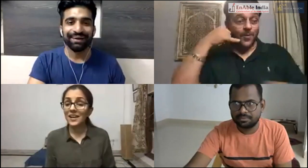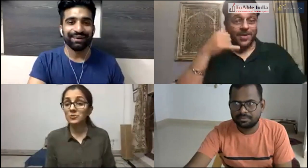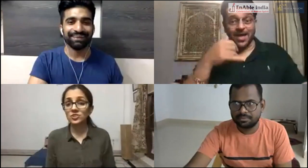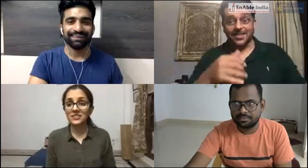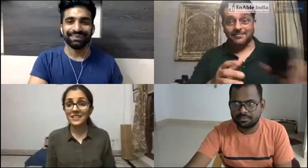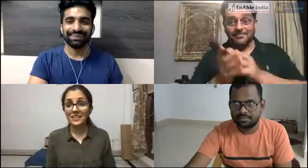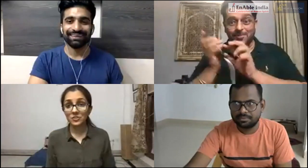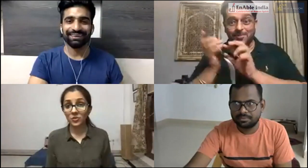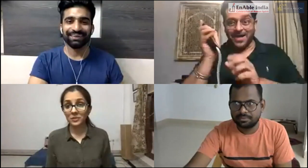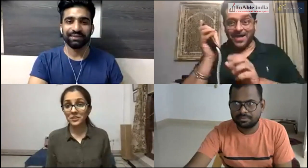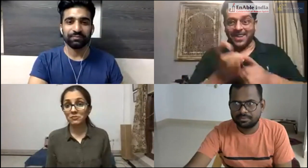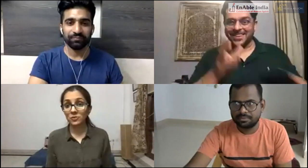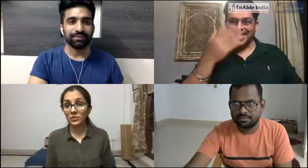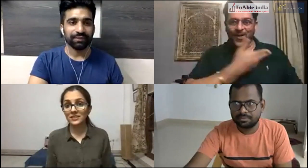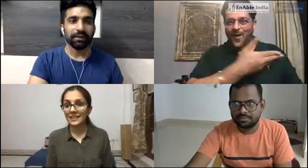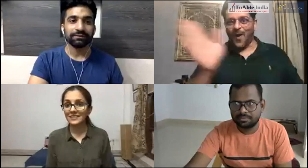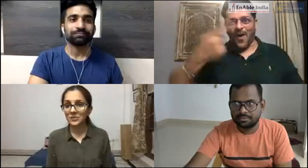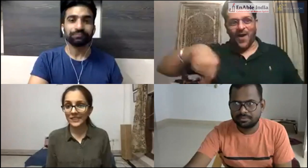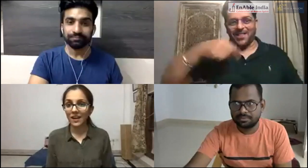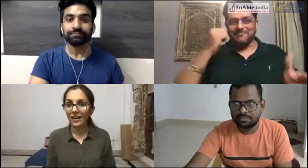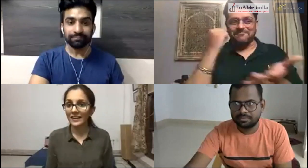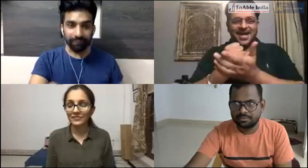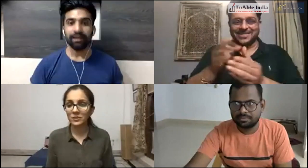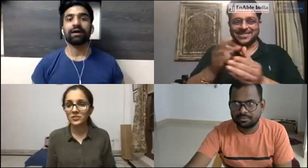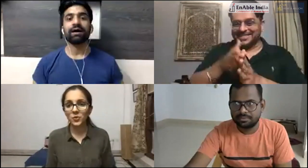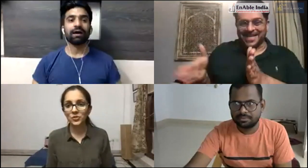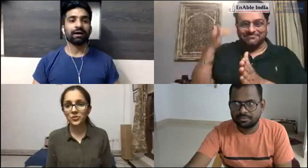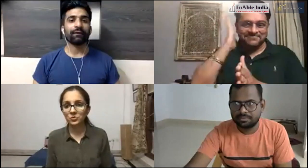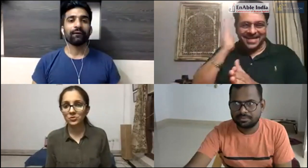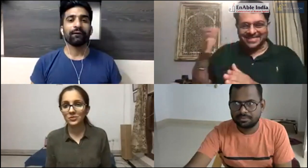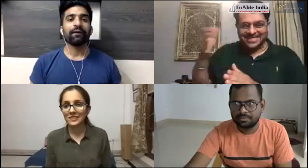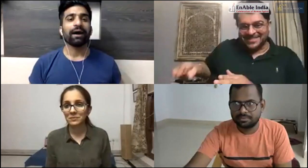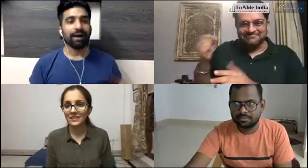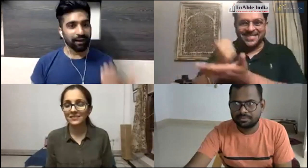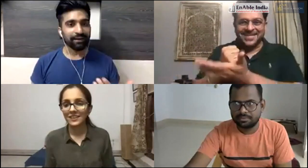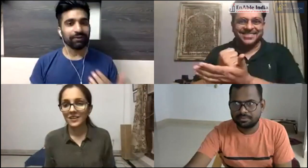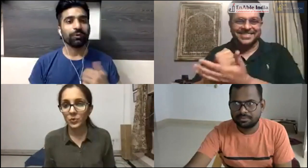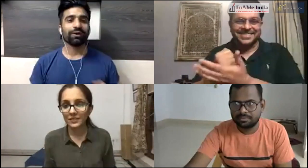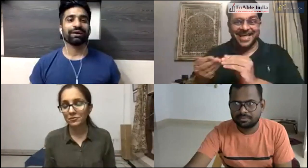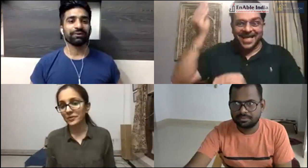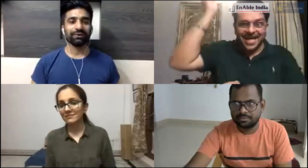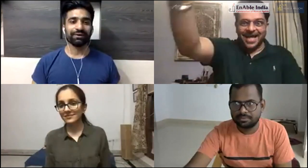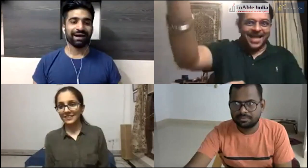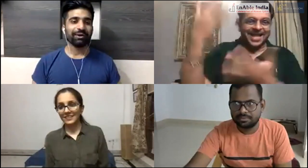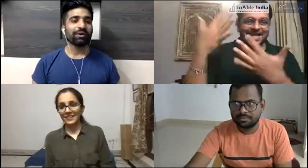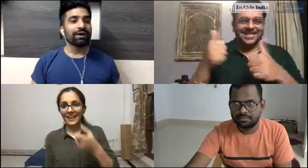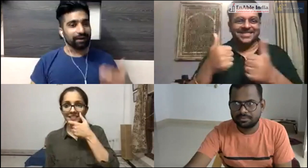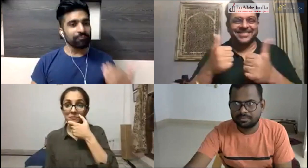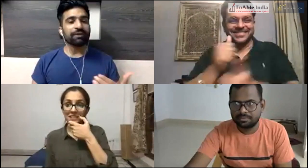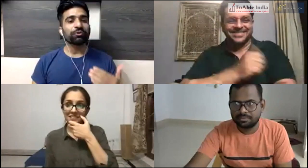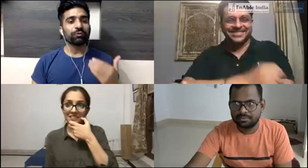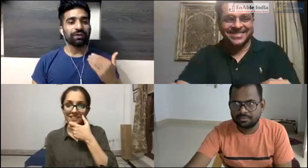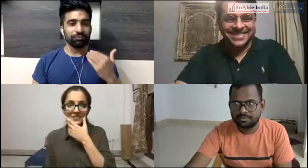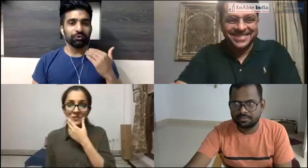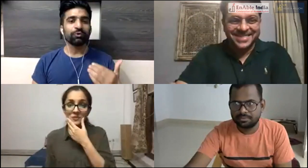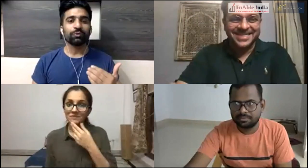Yeah, I was just saying that, keeping your phone aside is quite hard. Everyone's so used to sleeping with the phone I know. and Aline, keeping